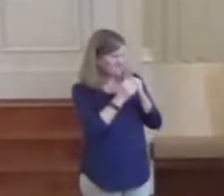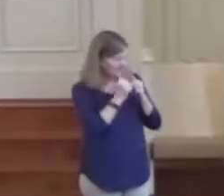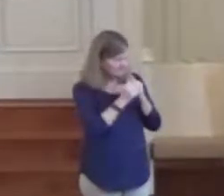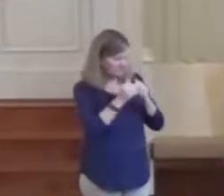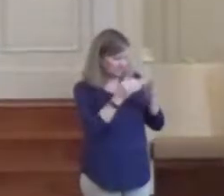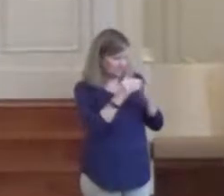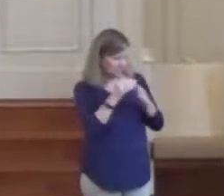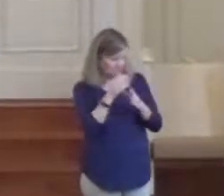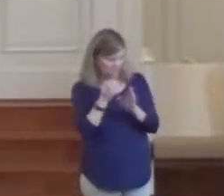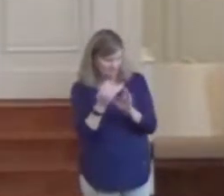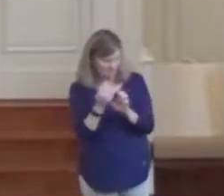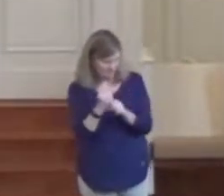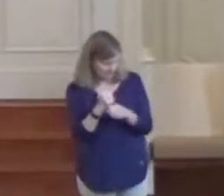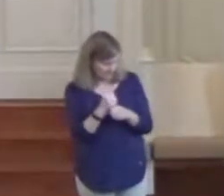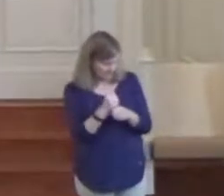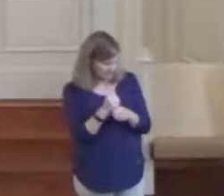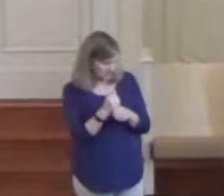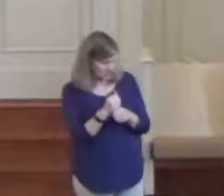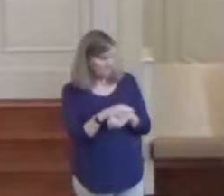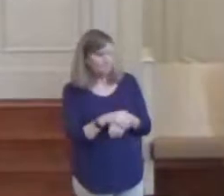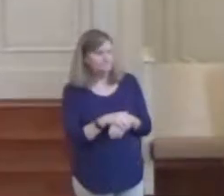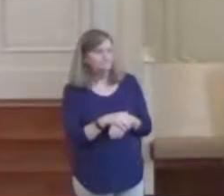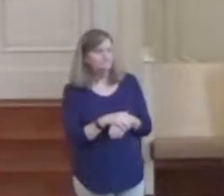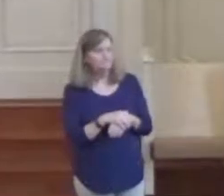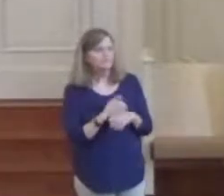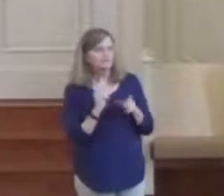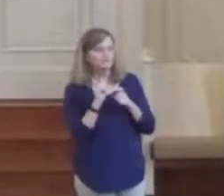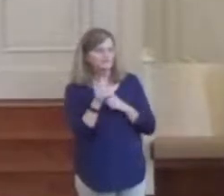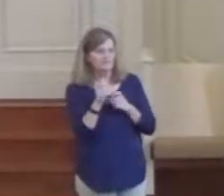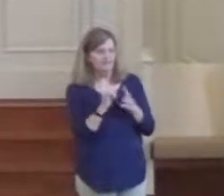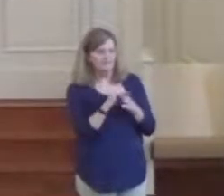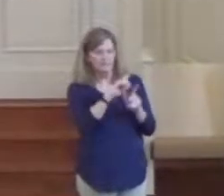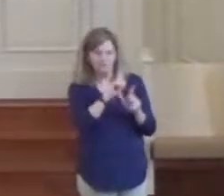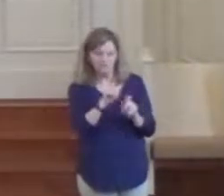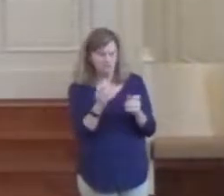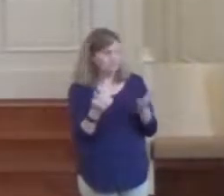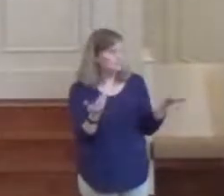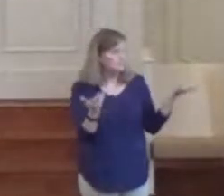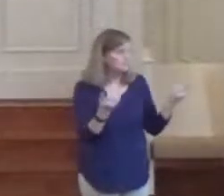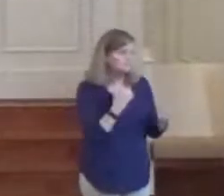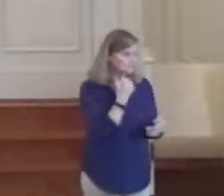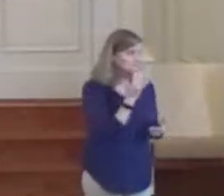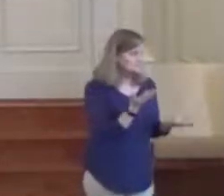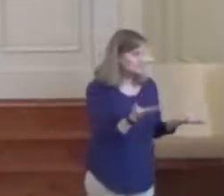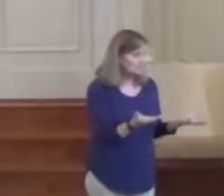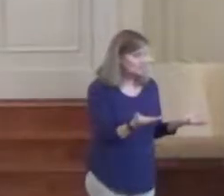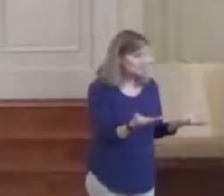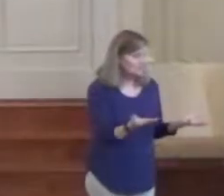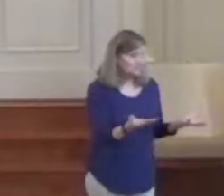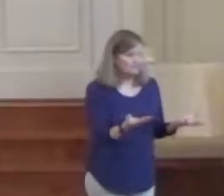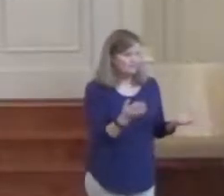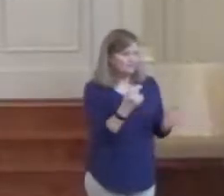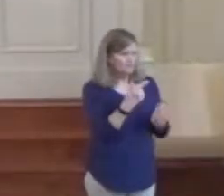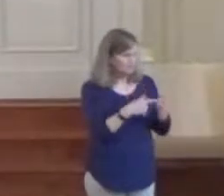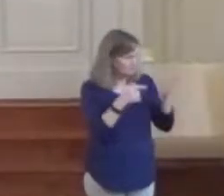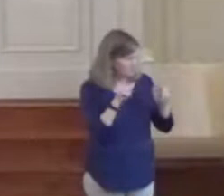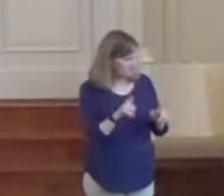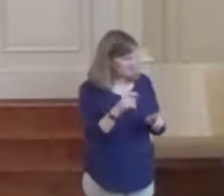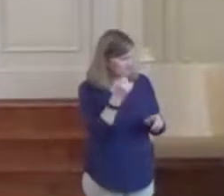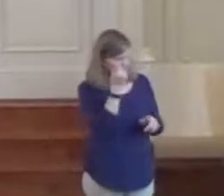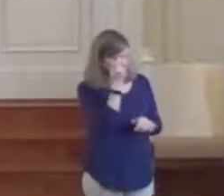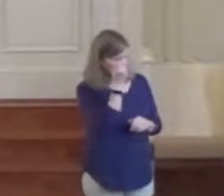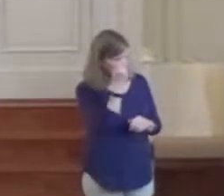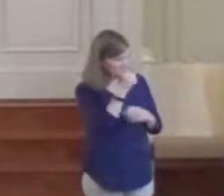creation. So, given that, the question is, so what? What is it that we're supposed to understand about God